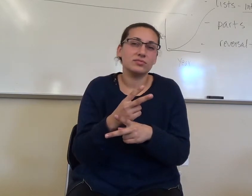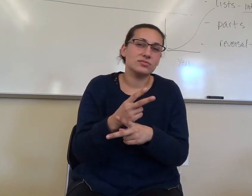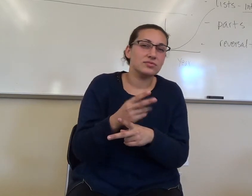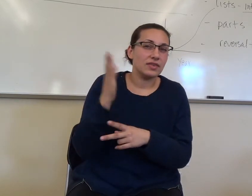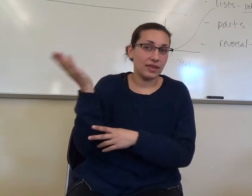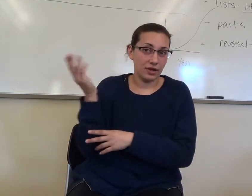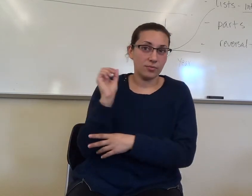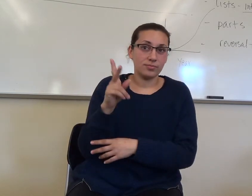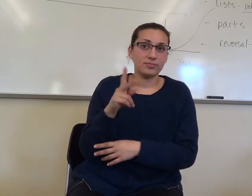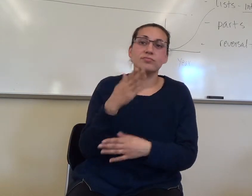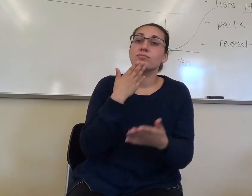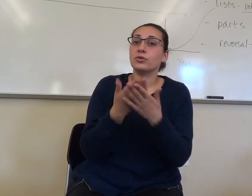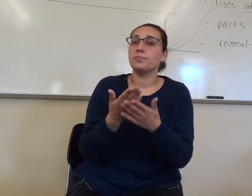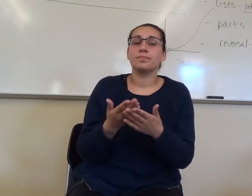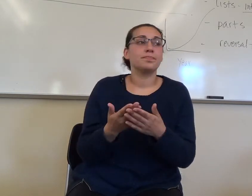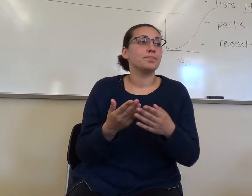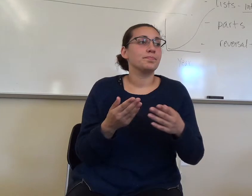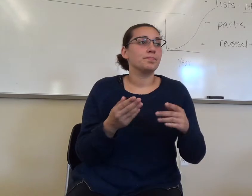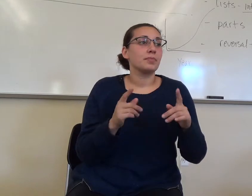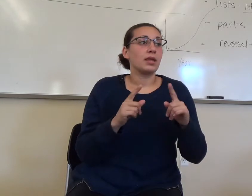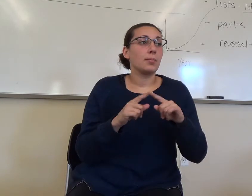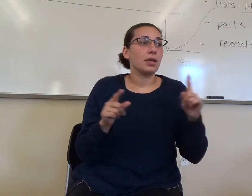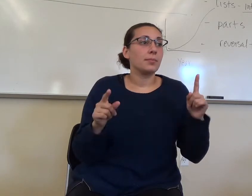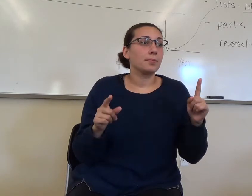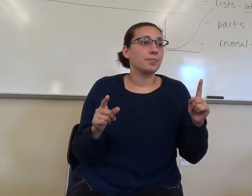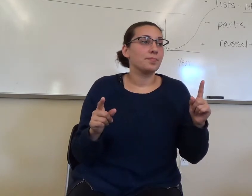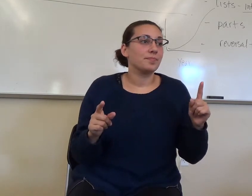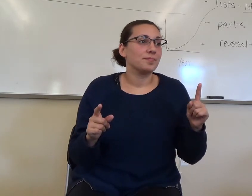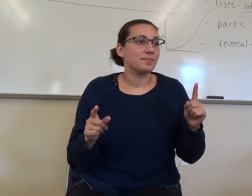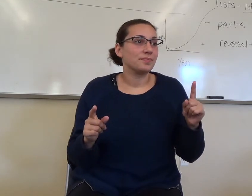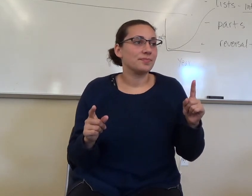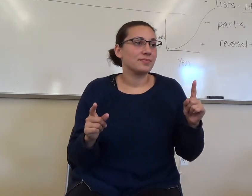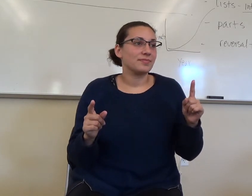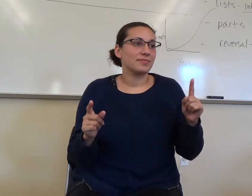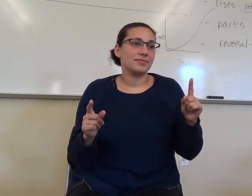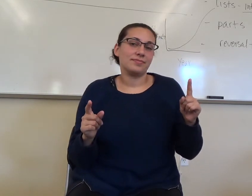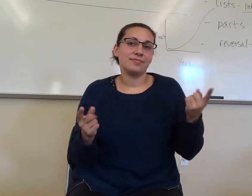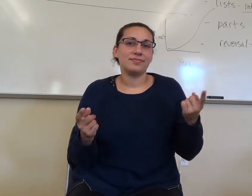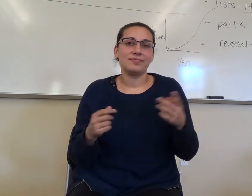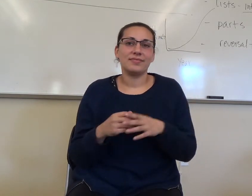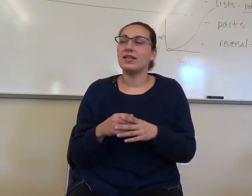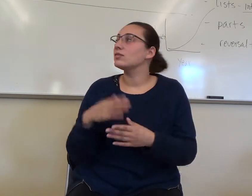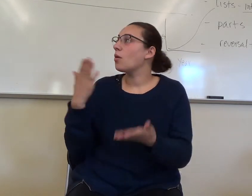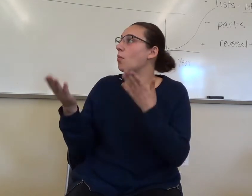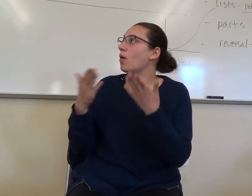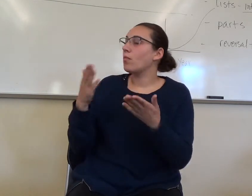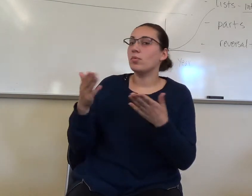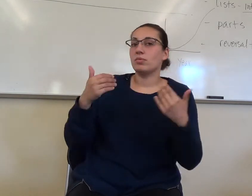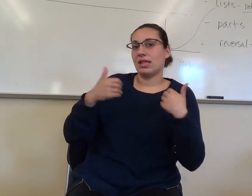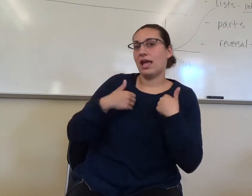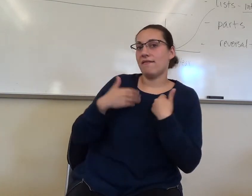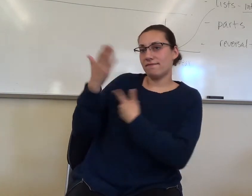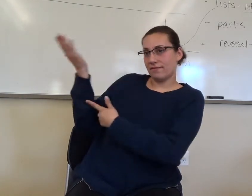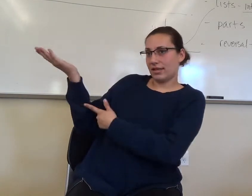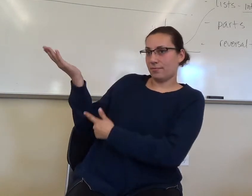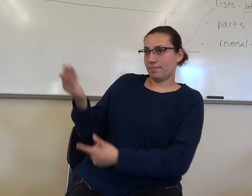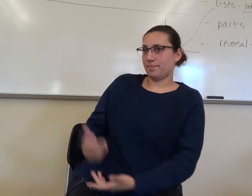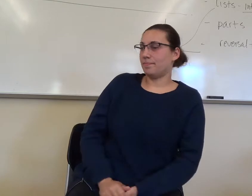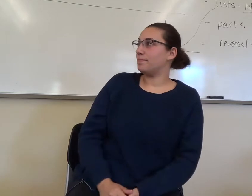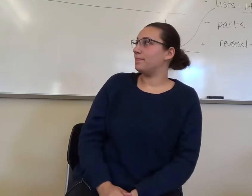Okay, so here's what we will probably have. Do we